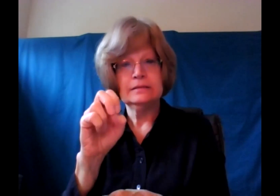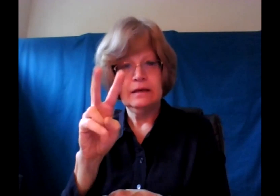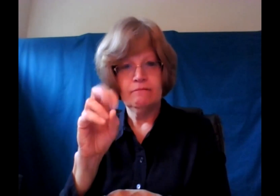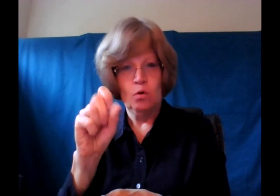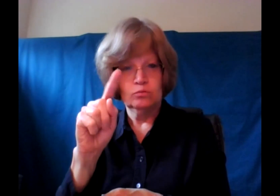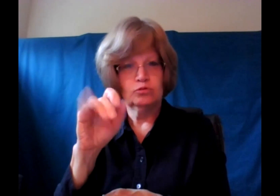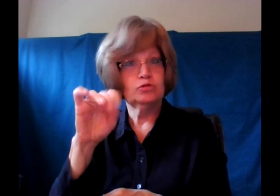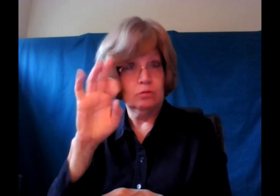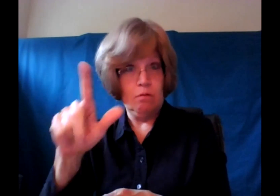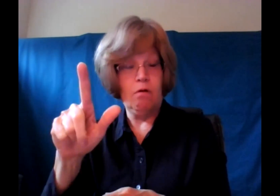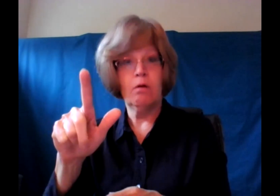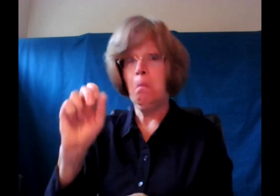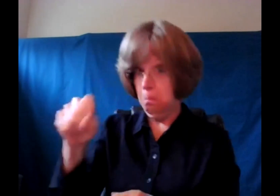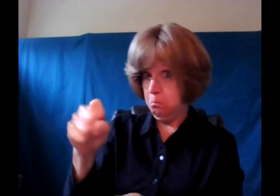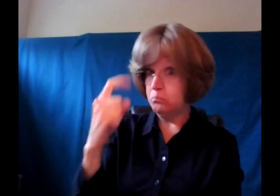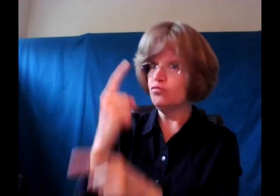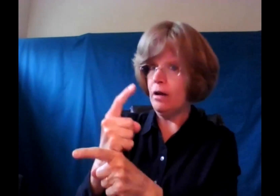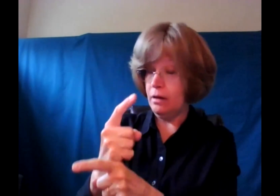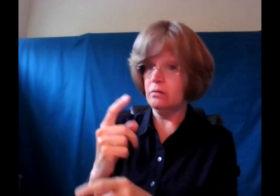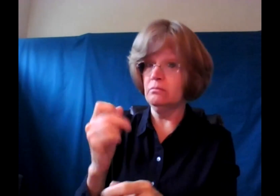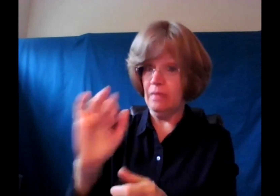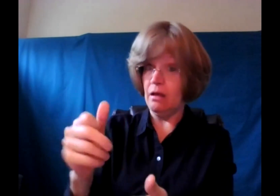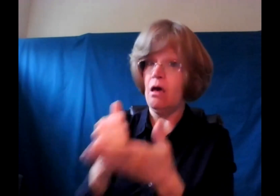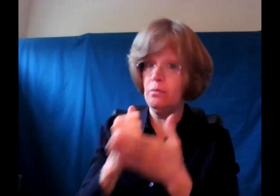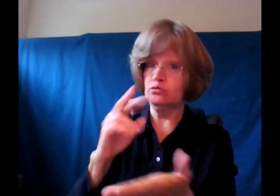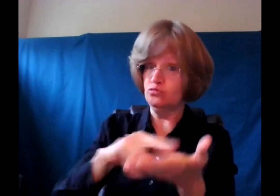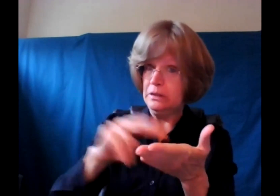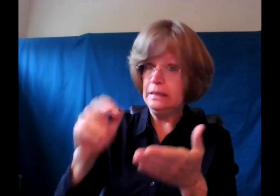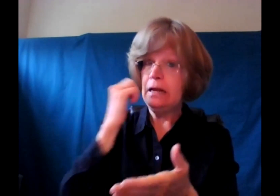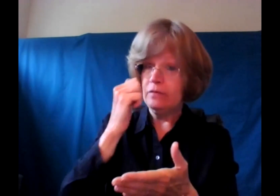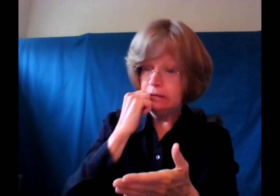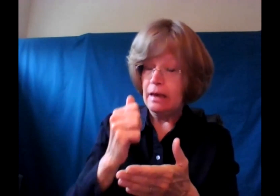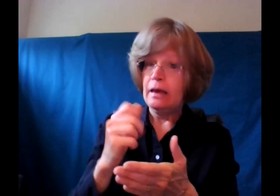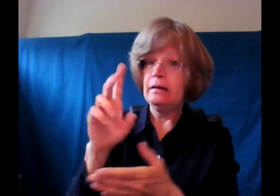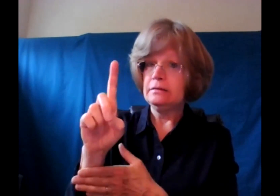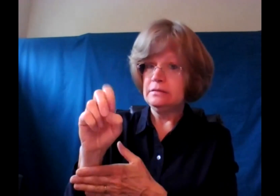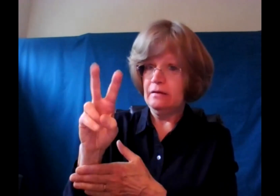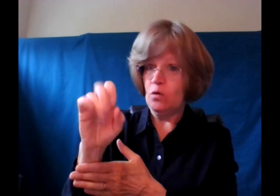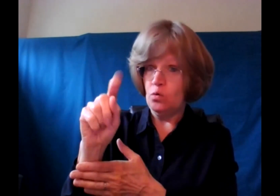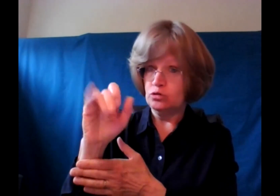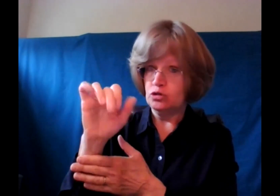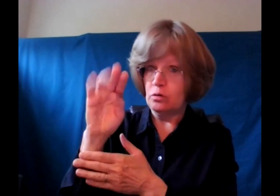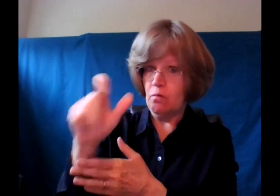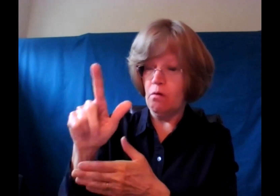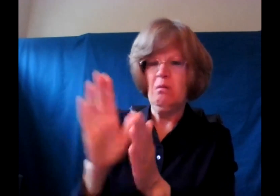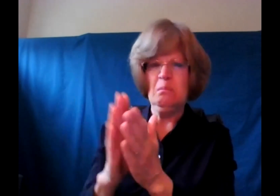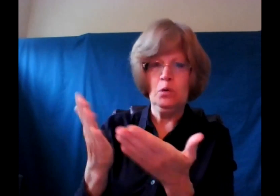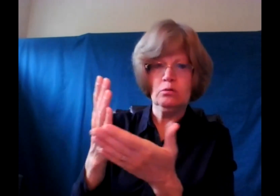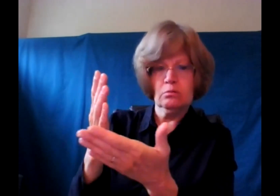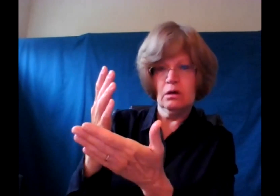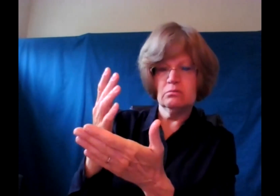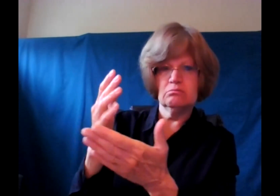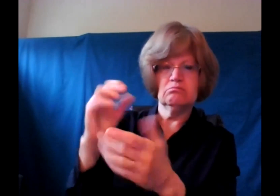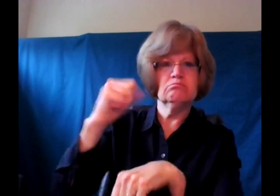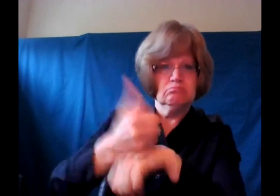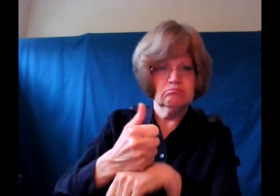Yes, it is helpful to have a devotional that you read every day, because those devotionals usually are based in